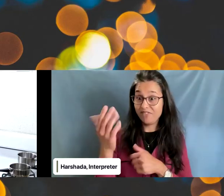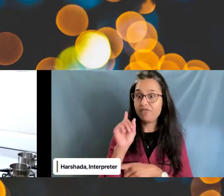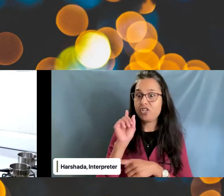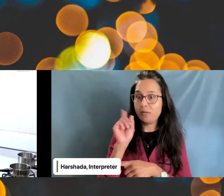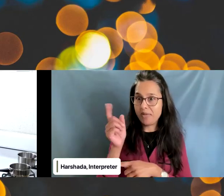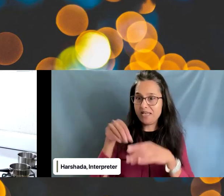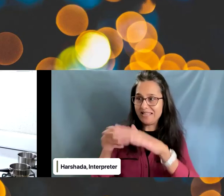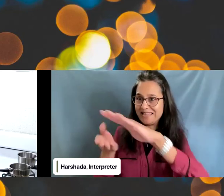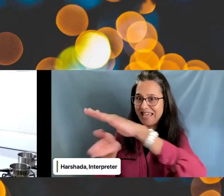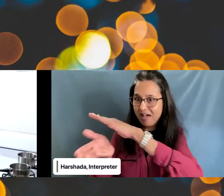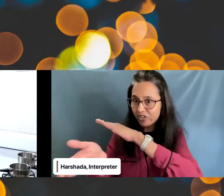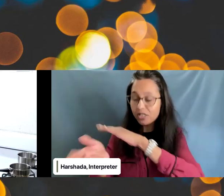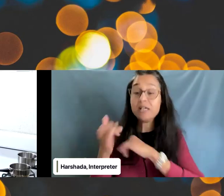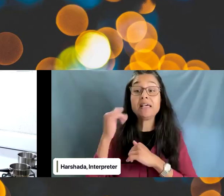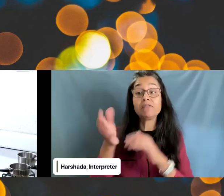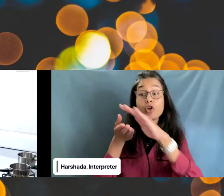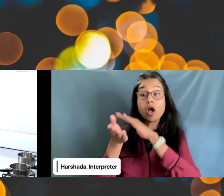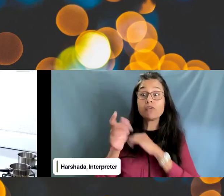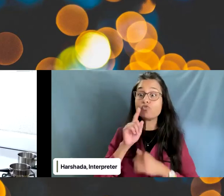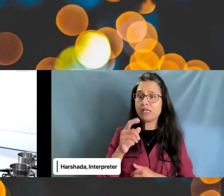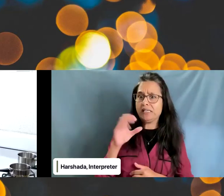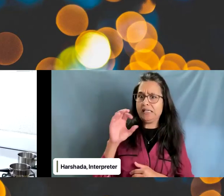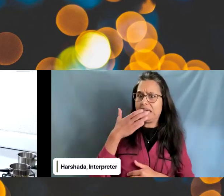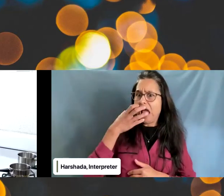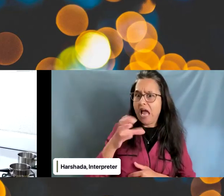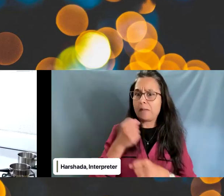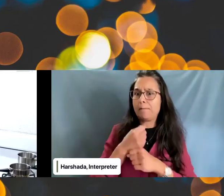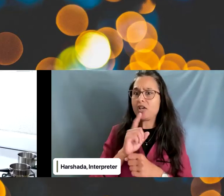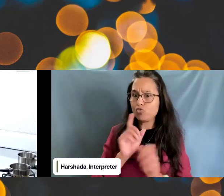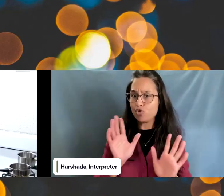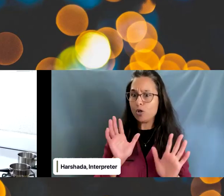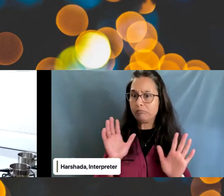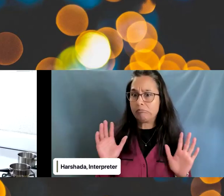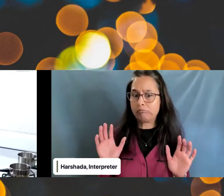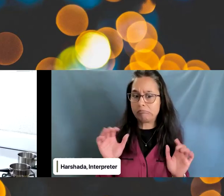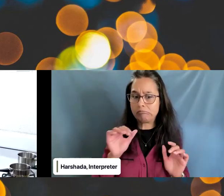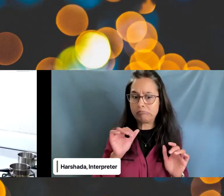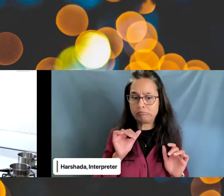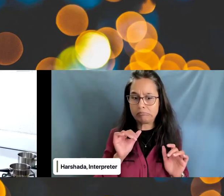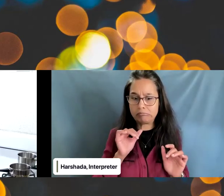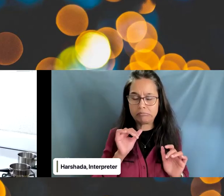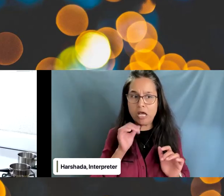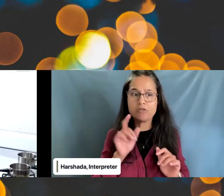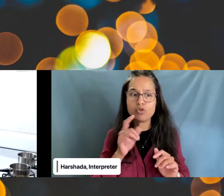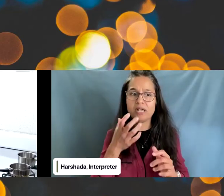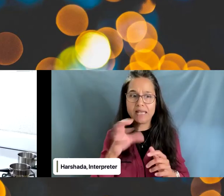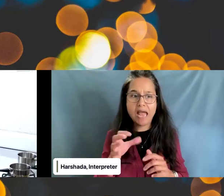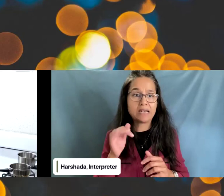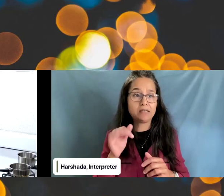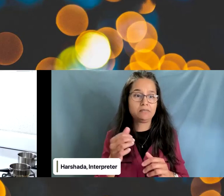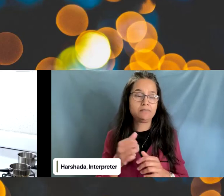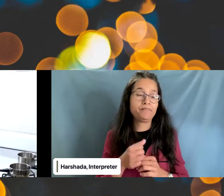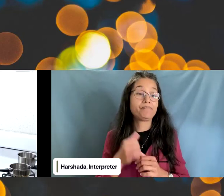brown. If your oven's too hot, make sure you check it after about 12. If it's not ready yet, like you'll see that it's cooked and